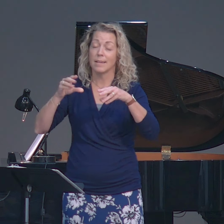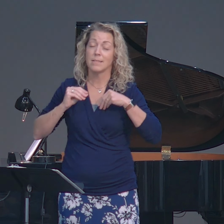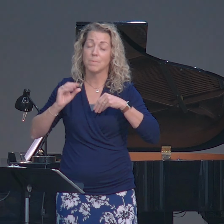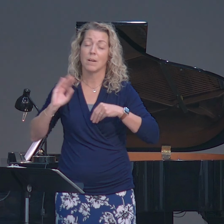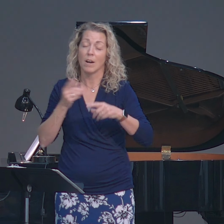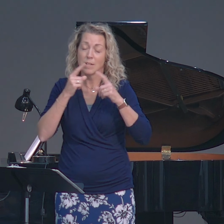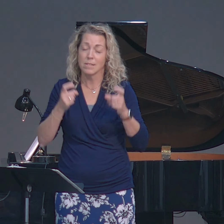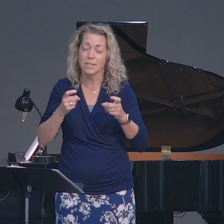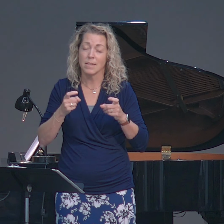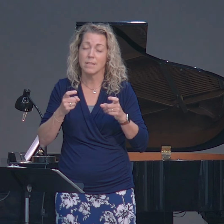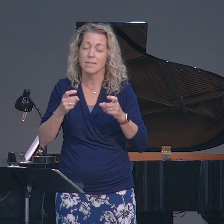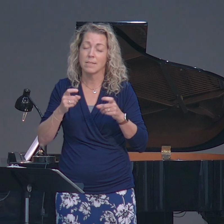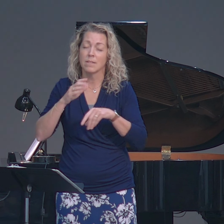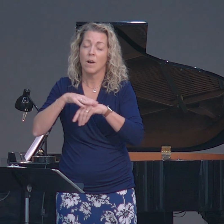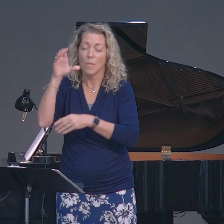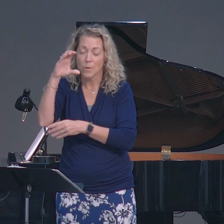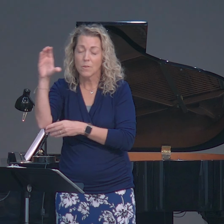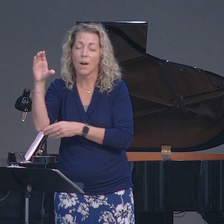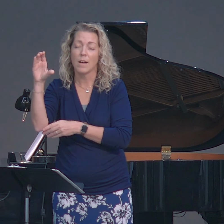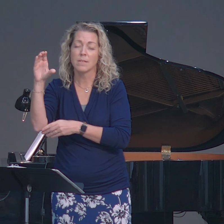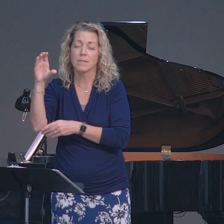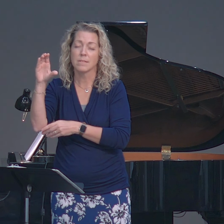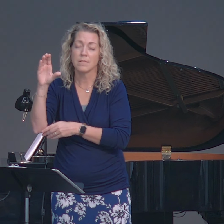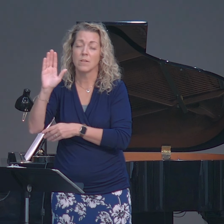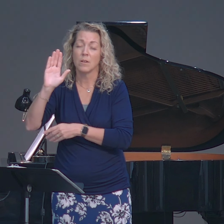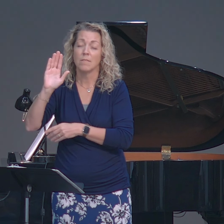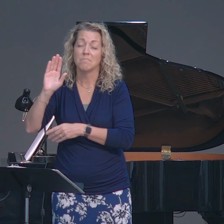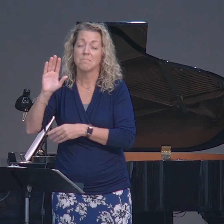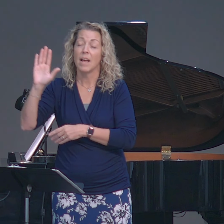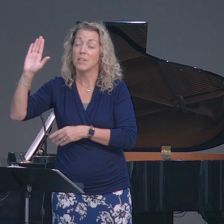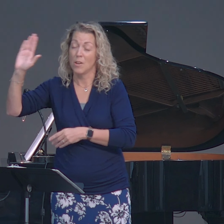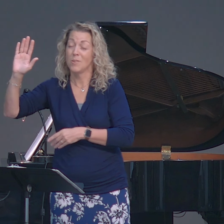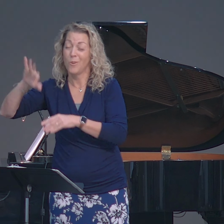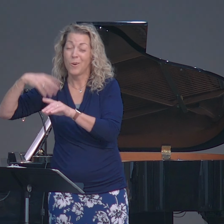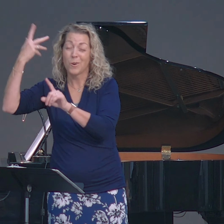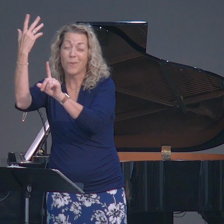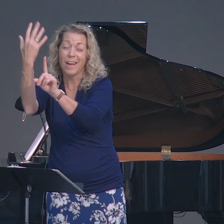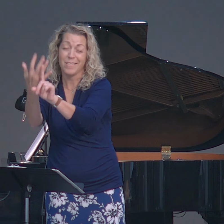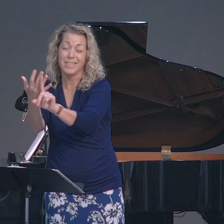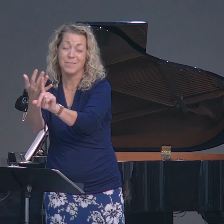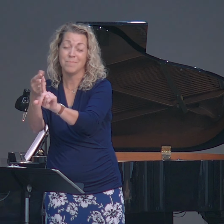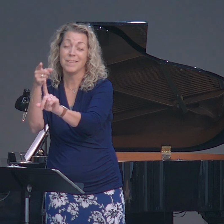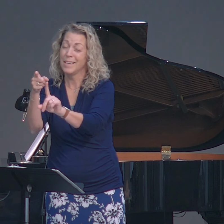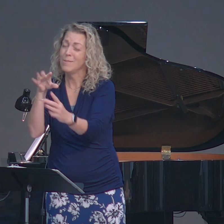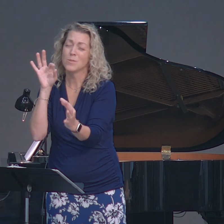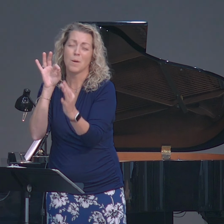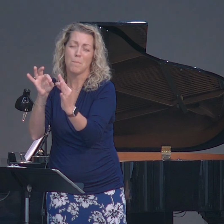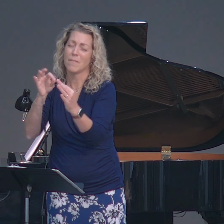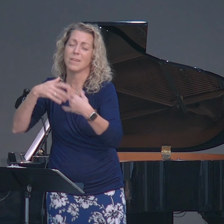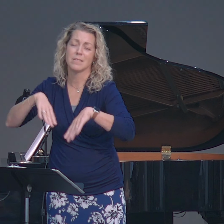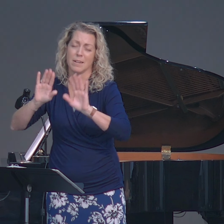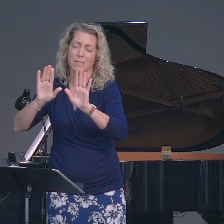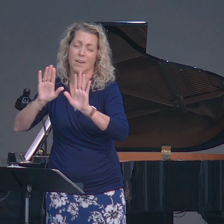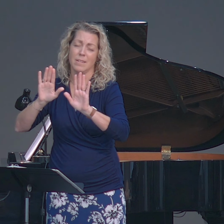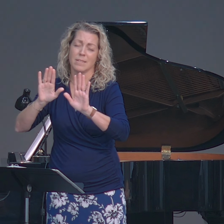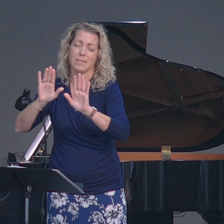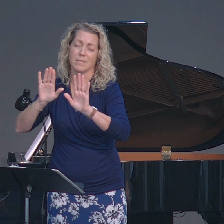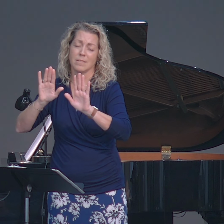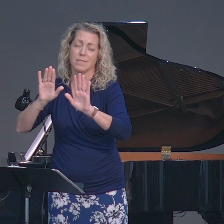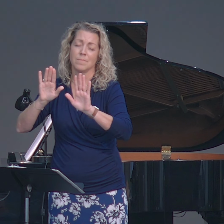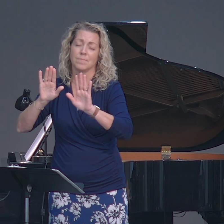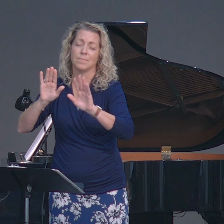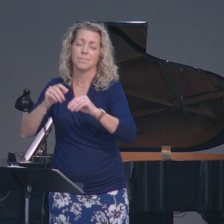cross, taking your wrath that we deserved. He was the perfect sacrifice. And let, Lord, we know